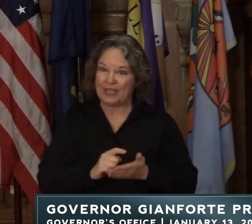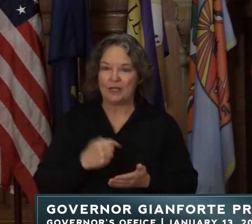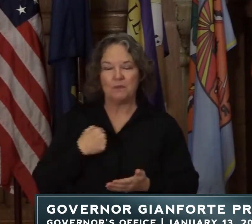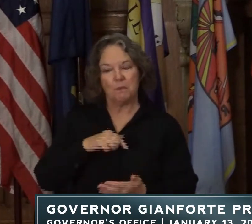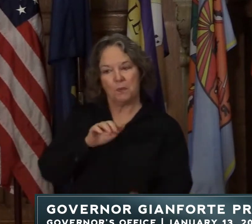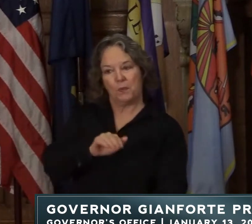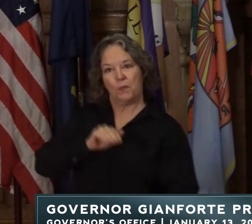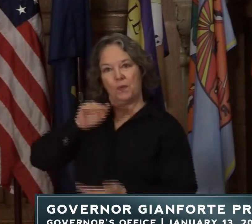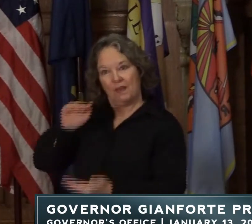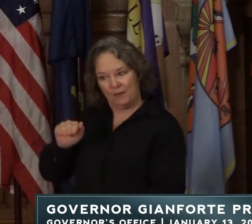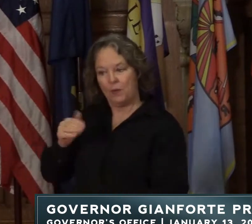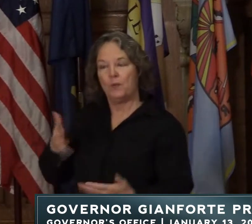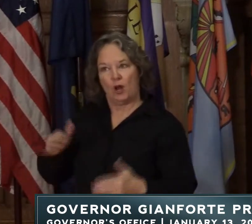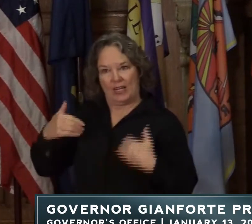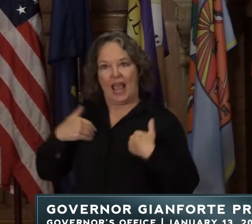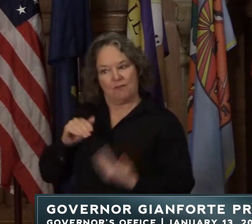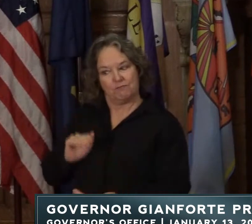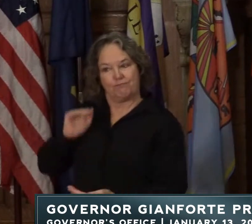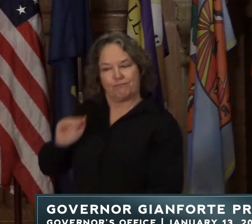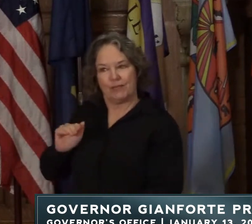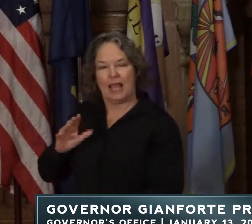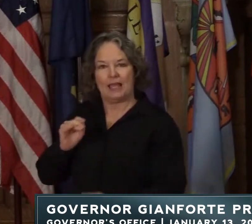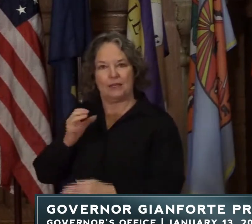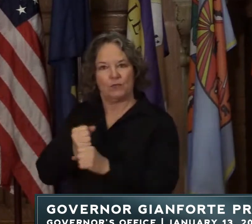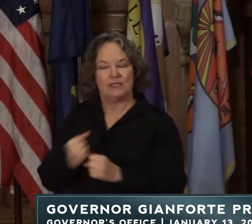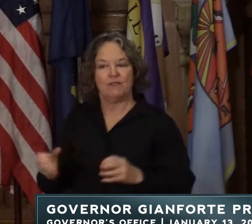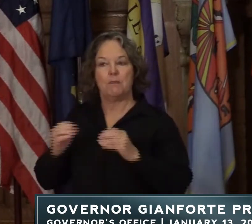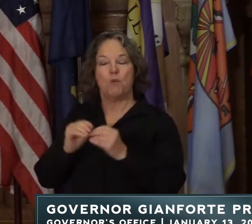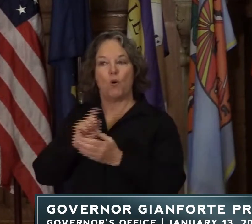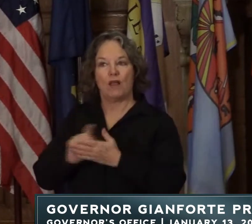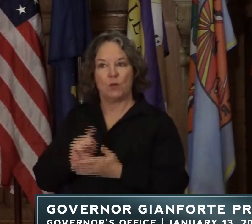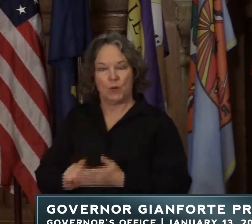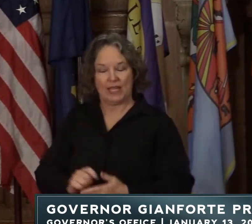state already, and more arriving every week. So, General Quinn.